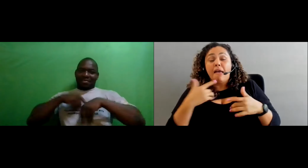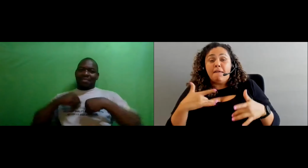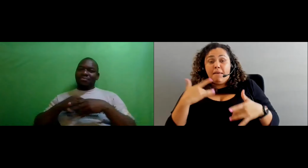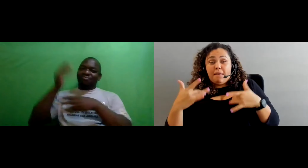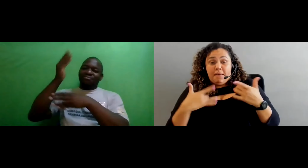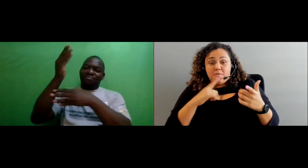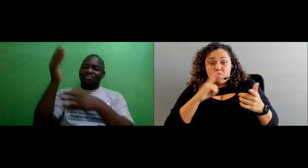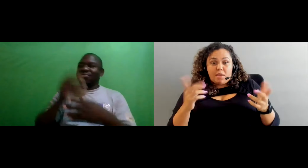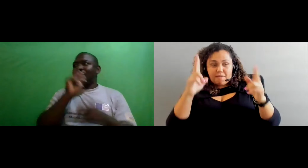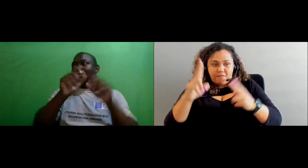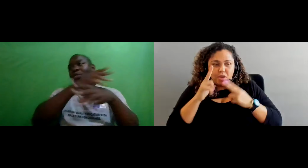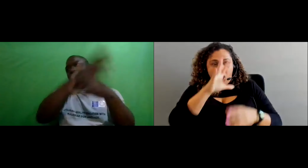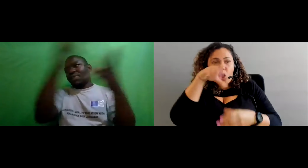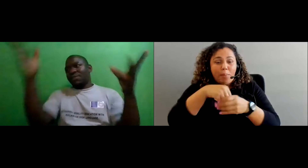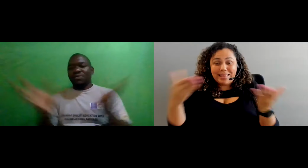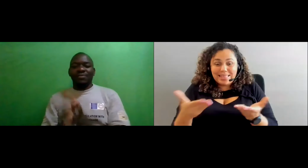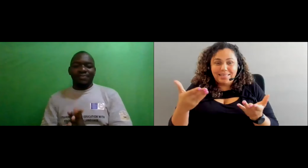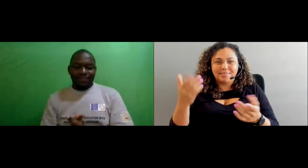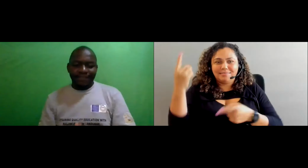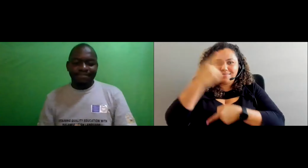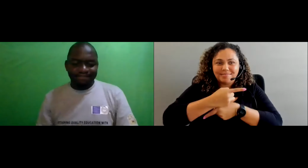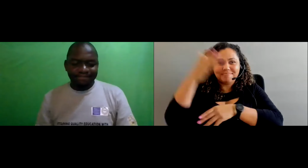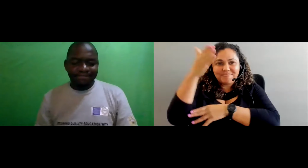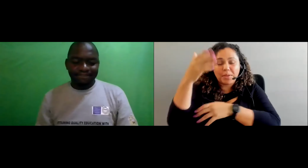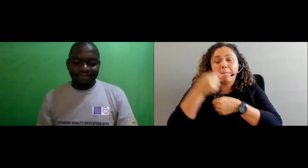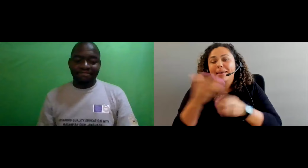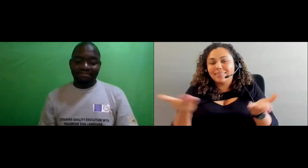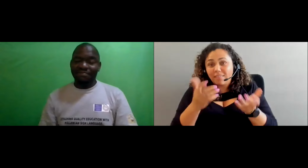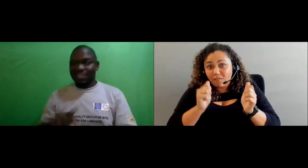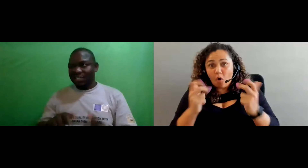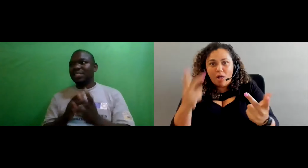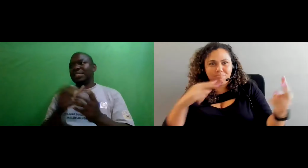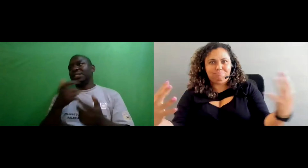honored to be included in this webinar today and make this presentation to you all.